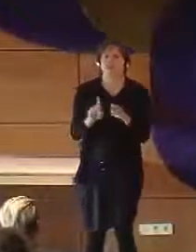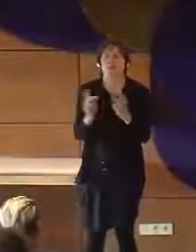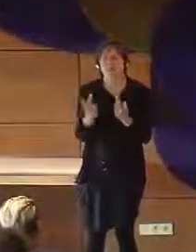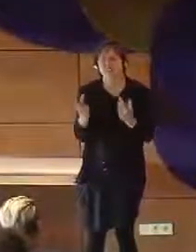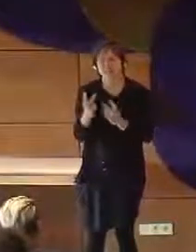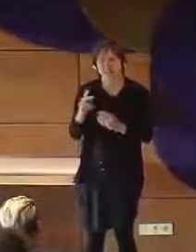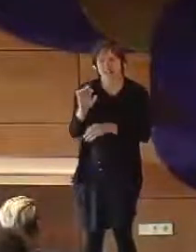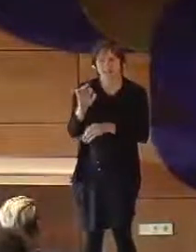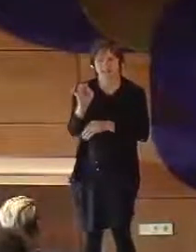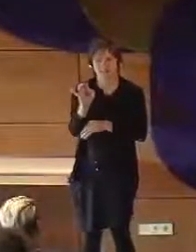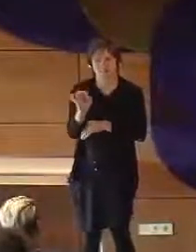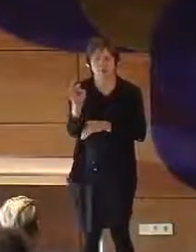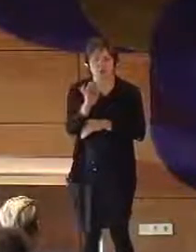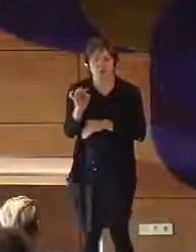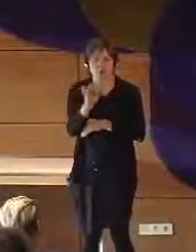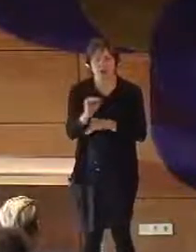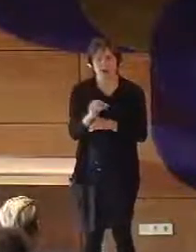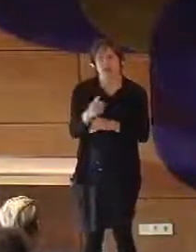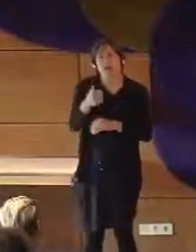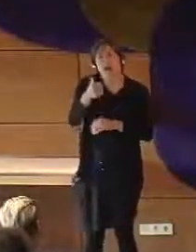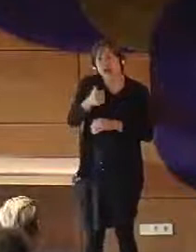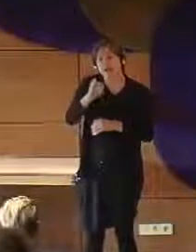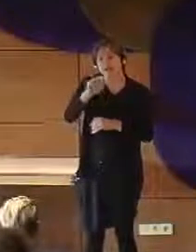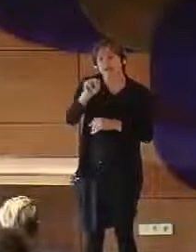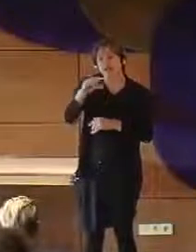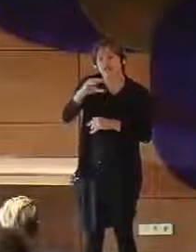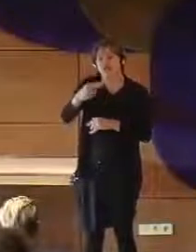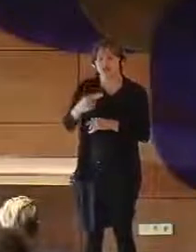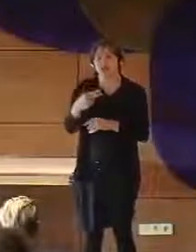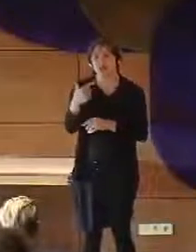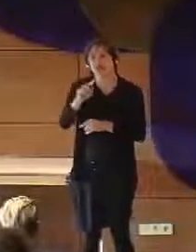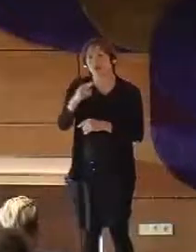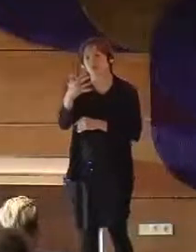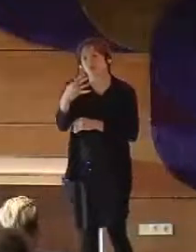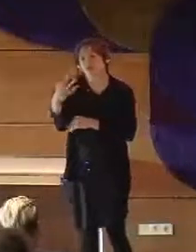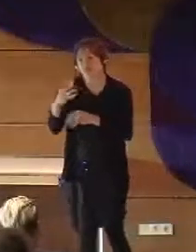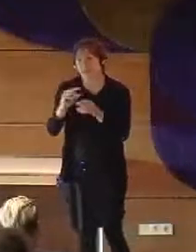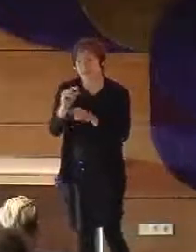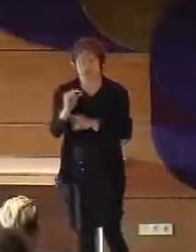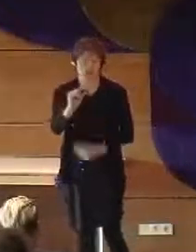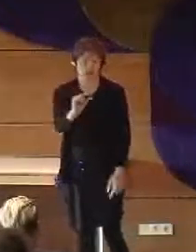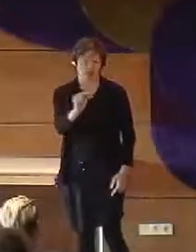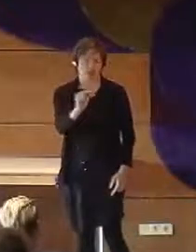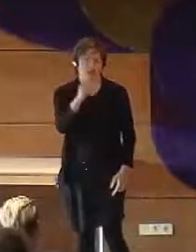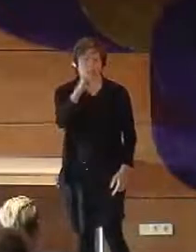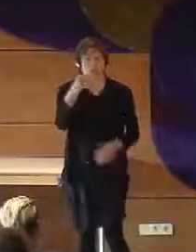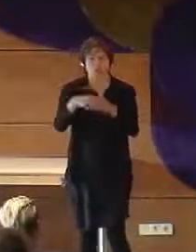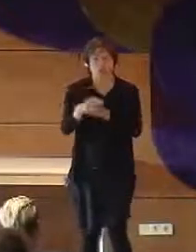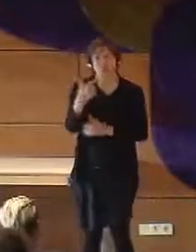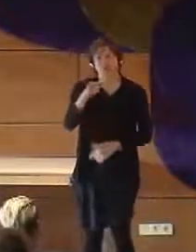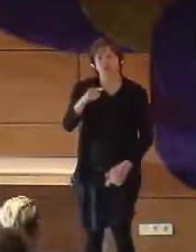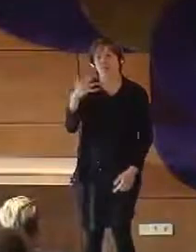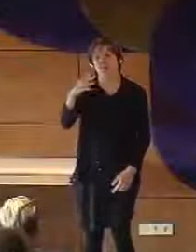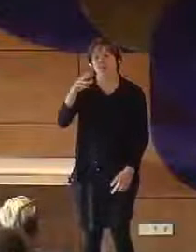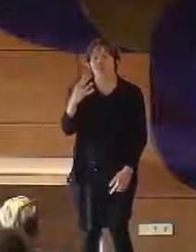the penis, properly measured, is less than 2 to 2.5 centimeters when a boy is born, it's usually considered to